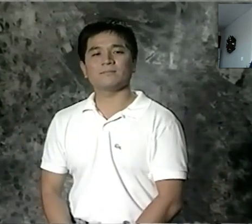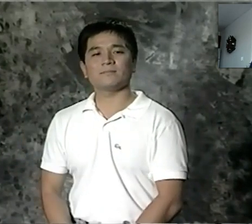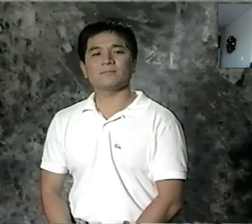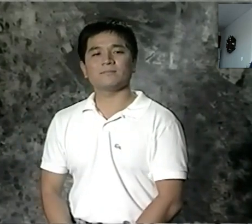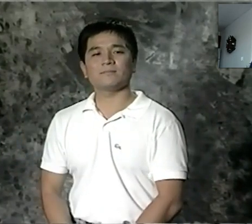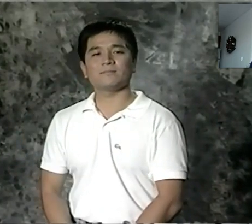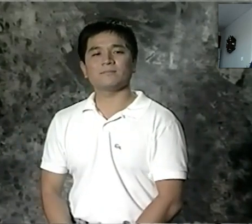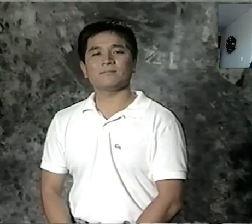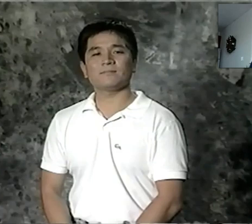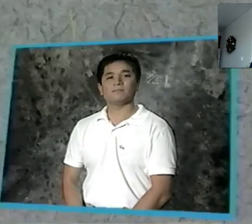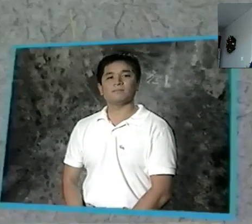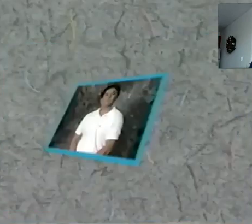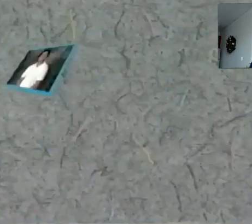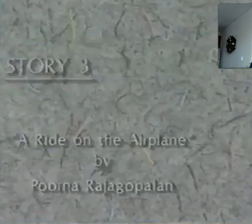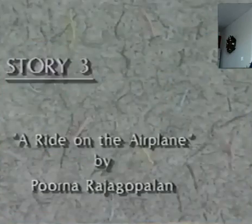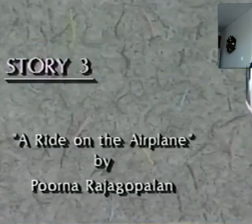He got a lot of trouble.